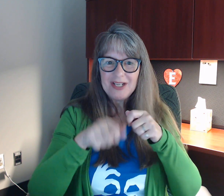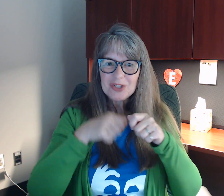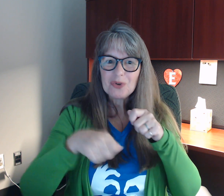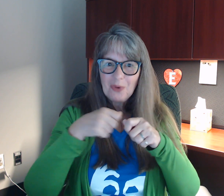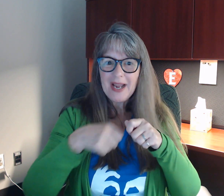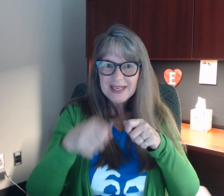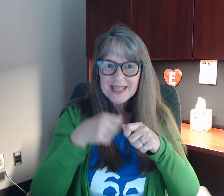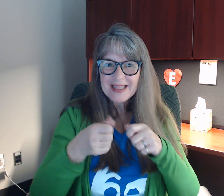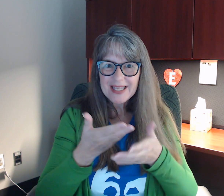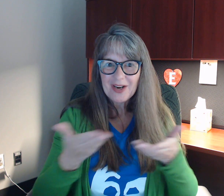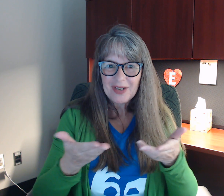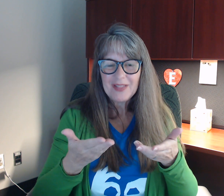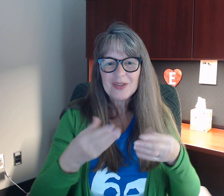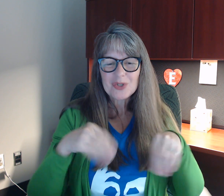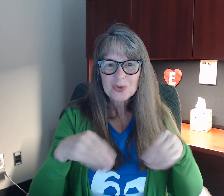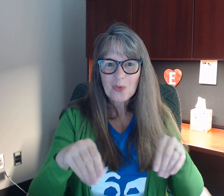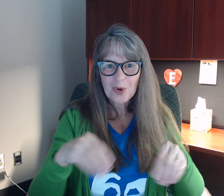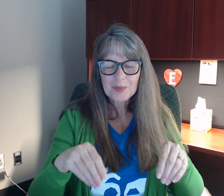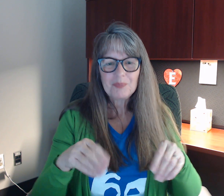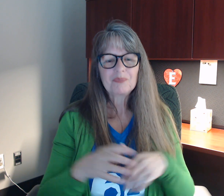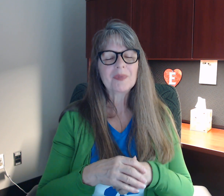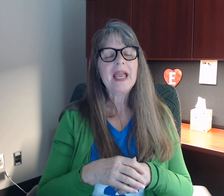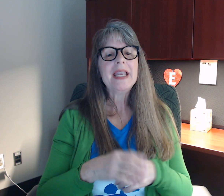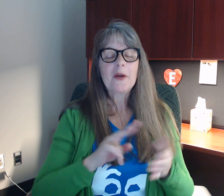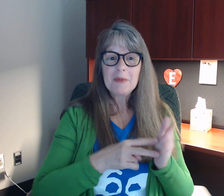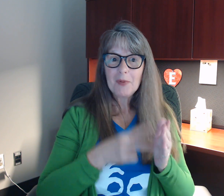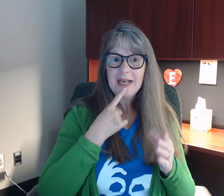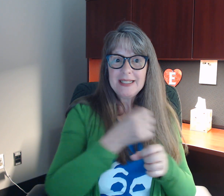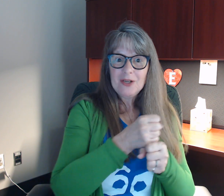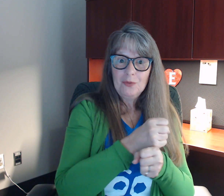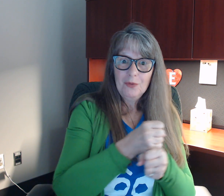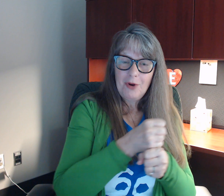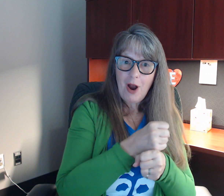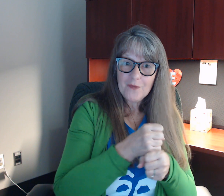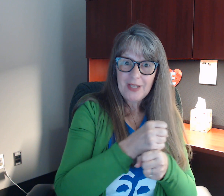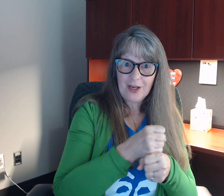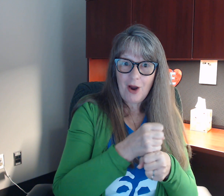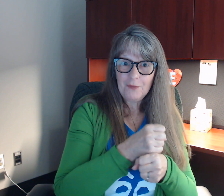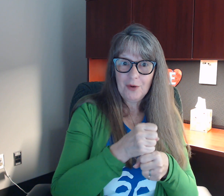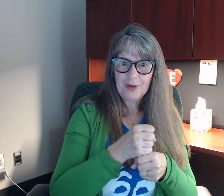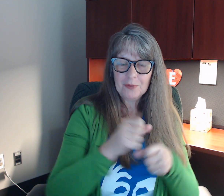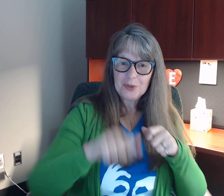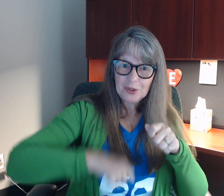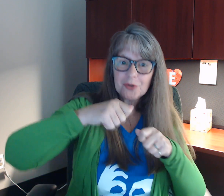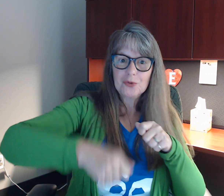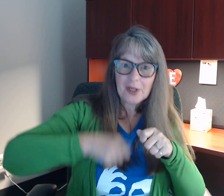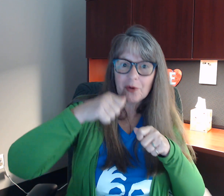just grind it there in the store. Now remember, I did coffee, like a coffee grinder, but you can also do like a grinder.